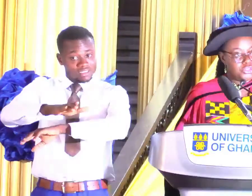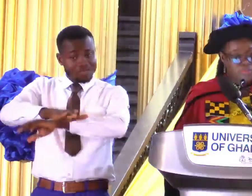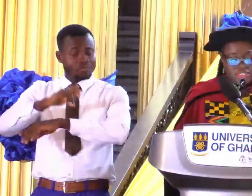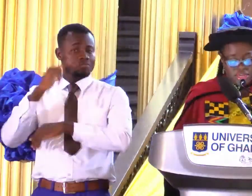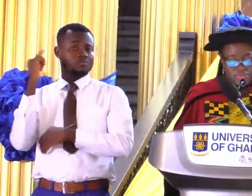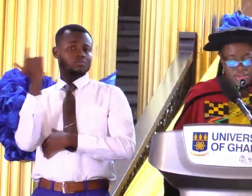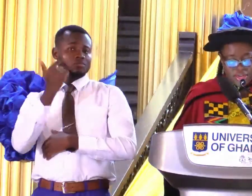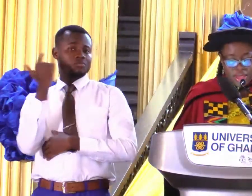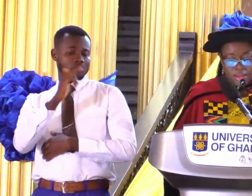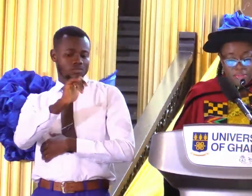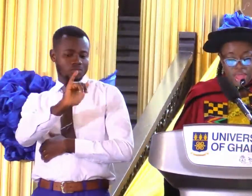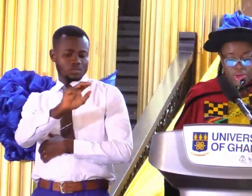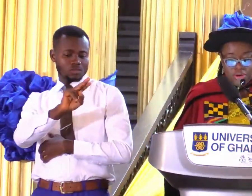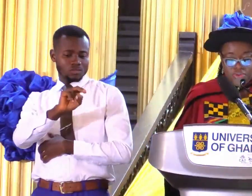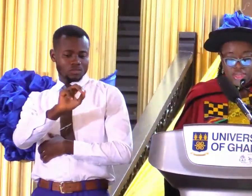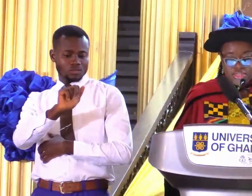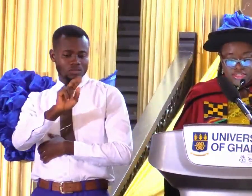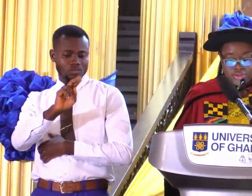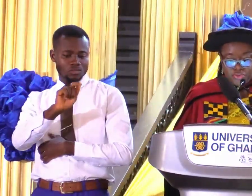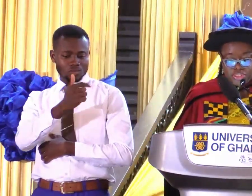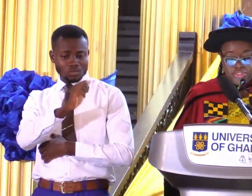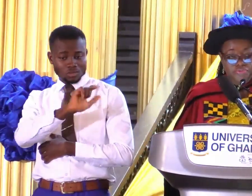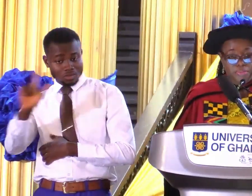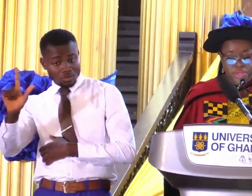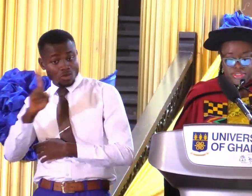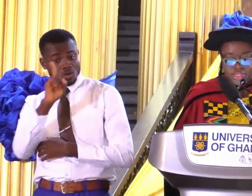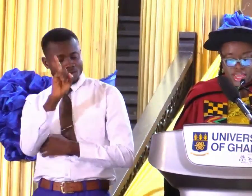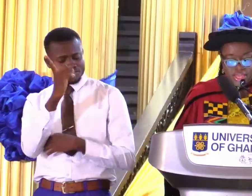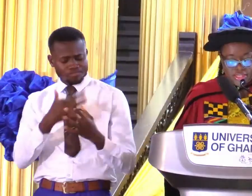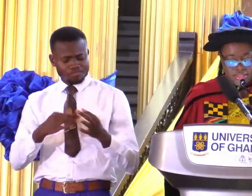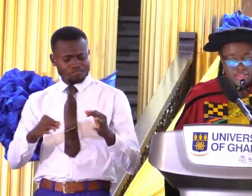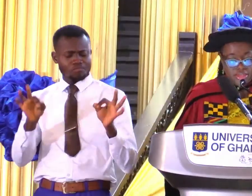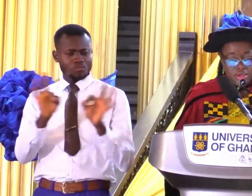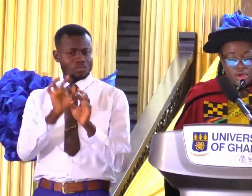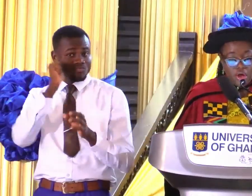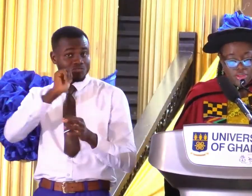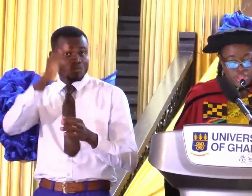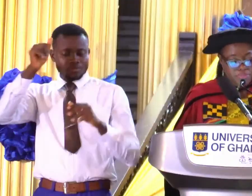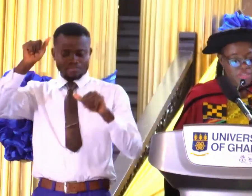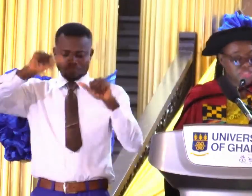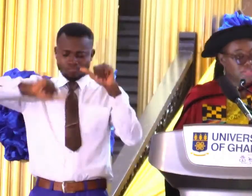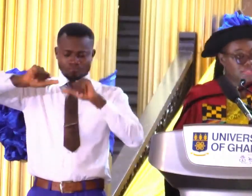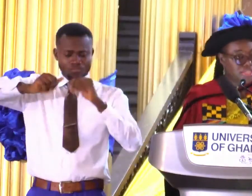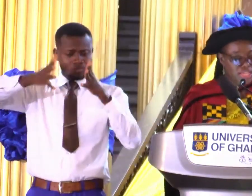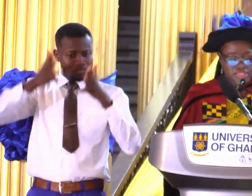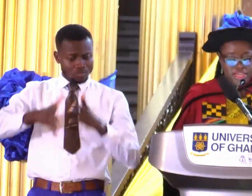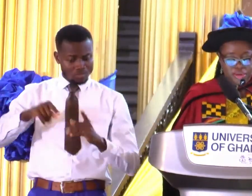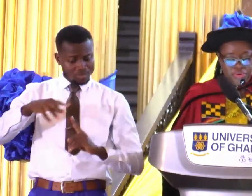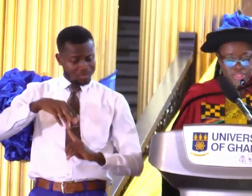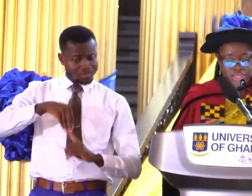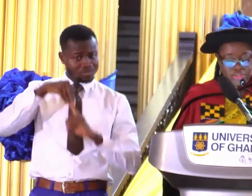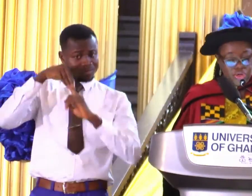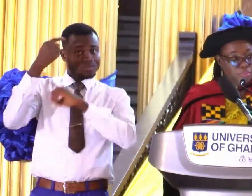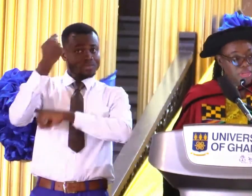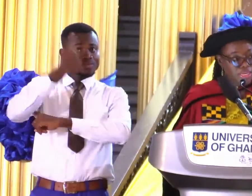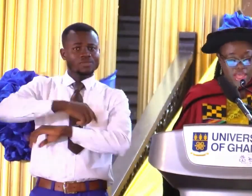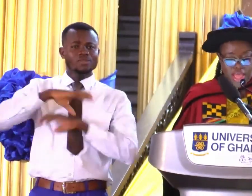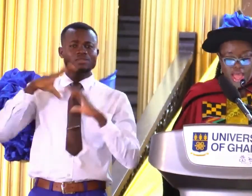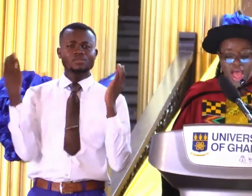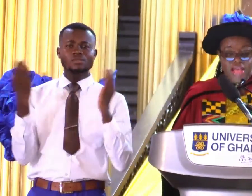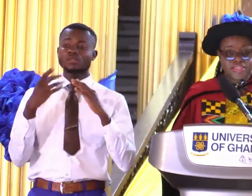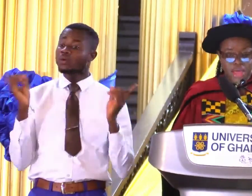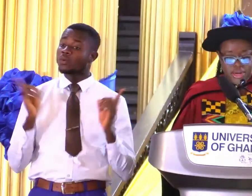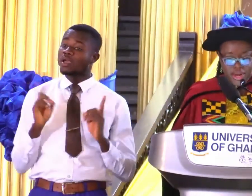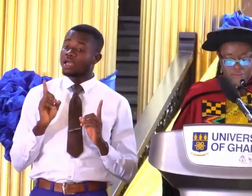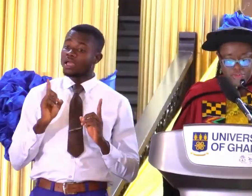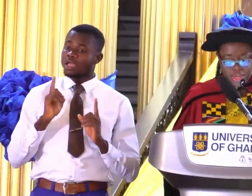to be delivered by one of our distinguished female scientists on this special day celebrated globally